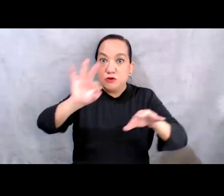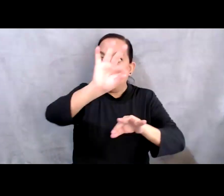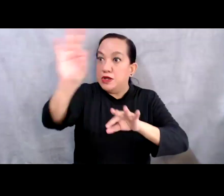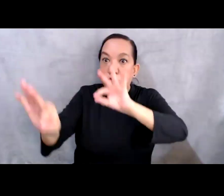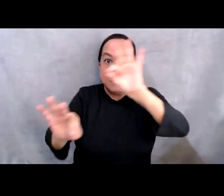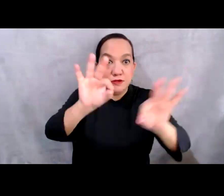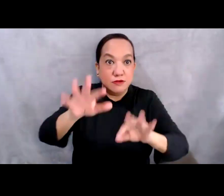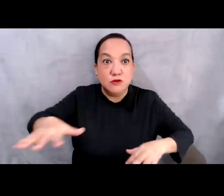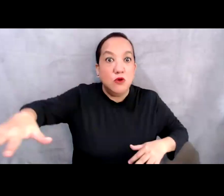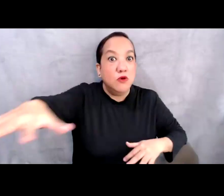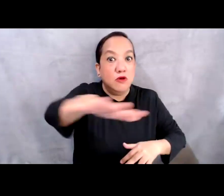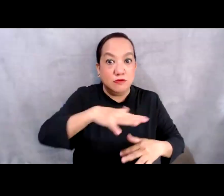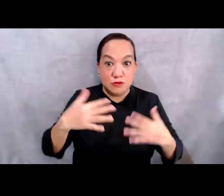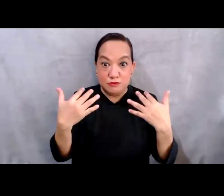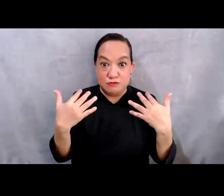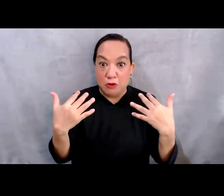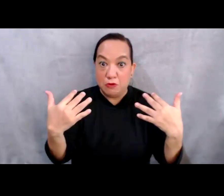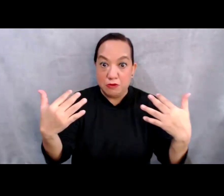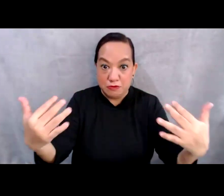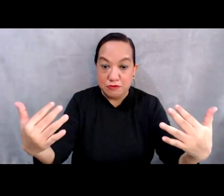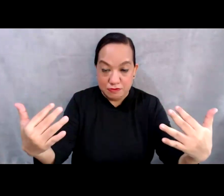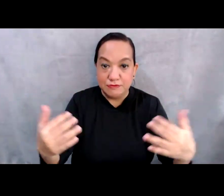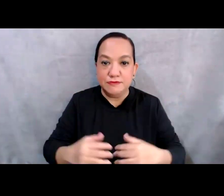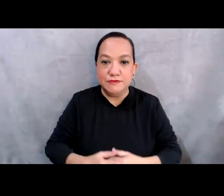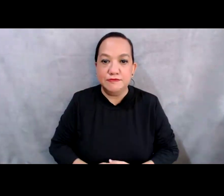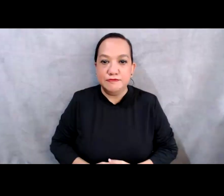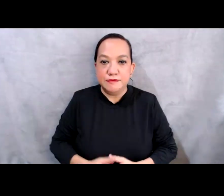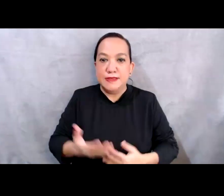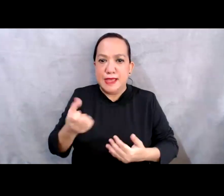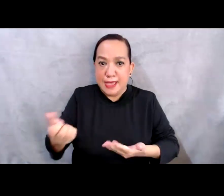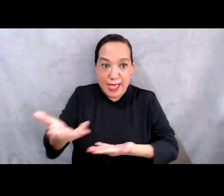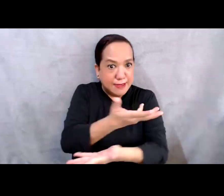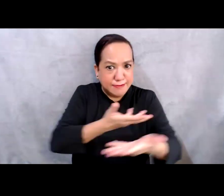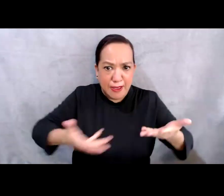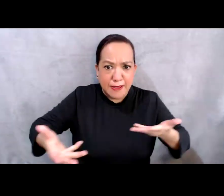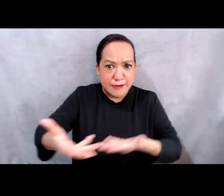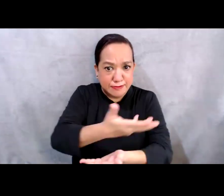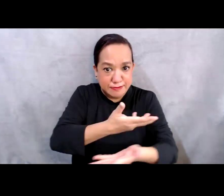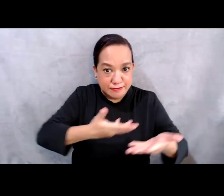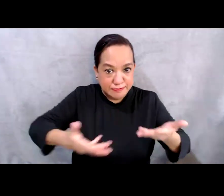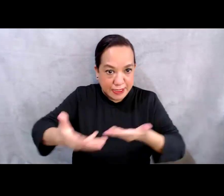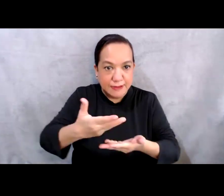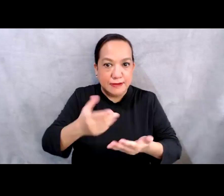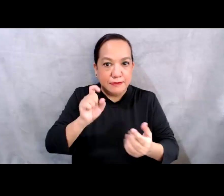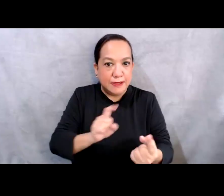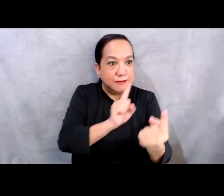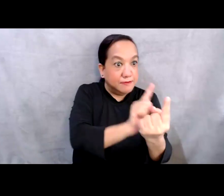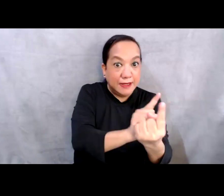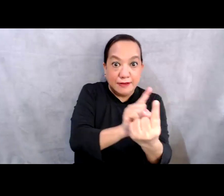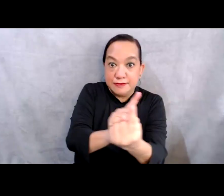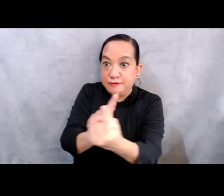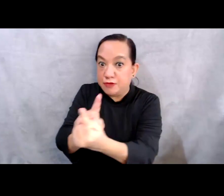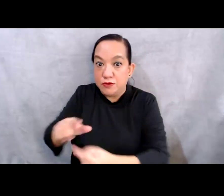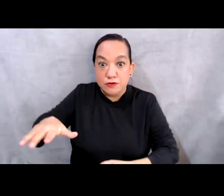slide presentations, and we encourage our audience to also engage with our session speakers in the Q&A. It